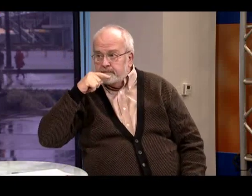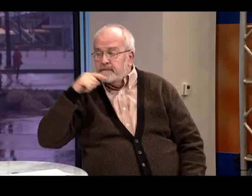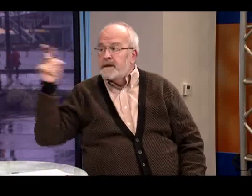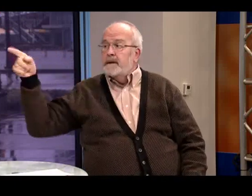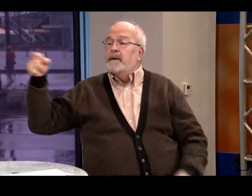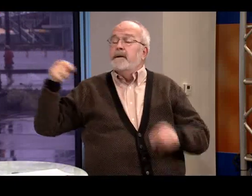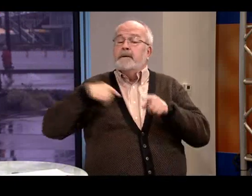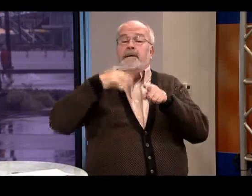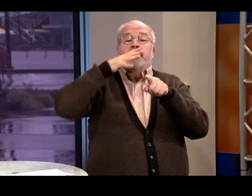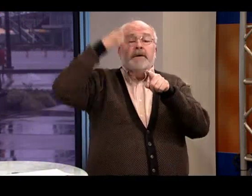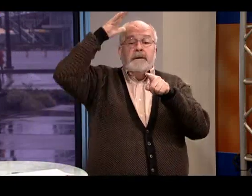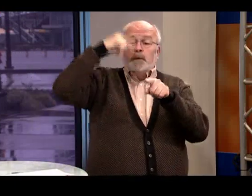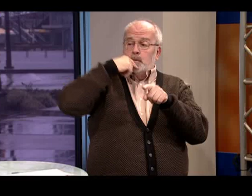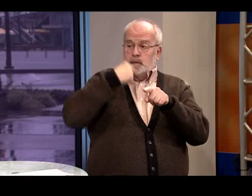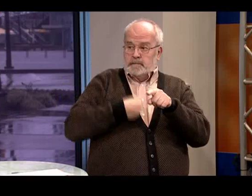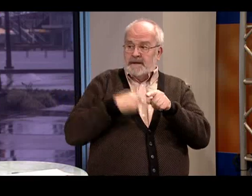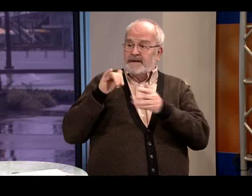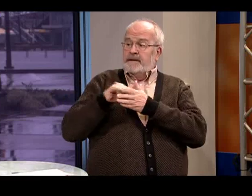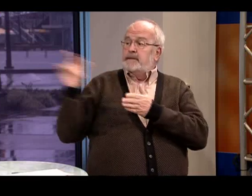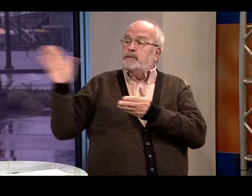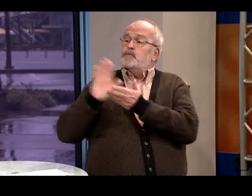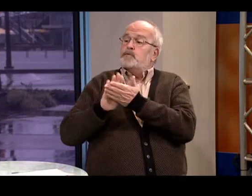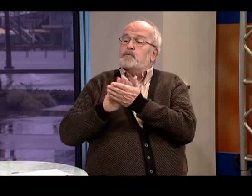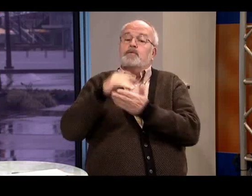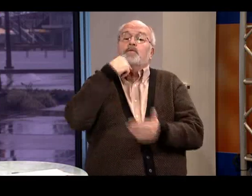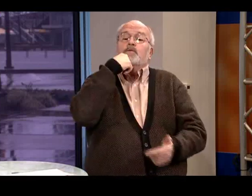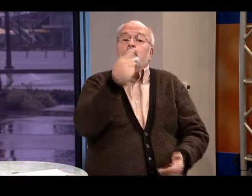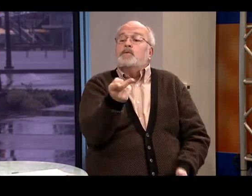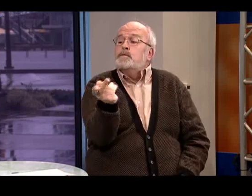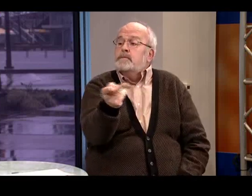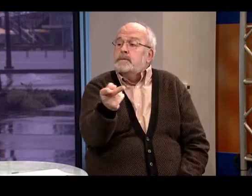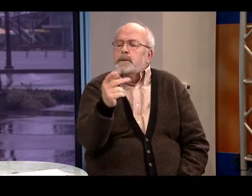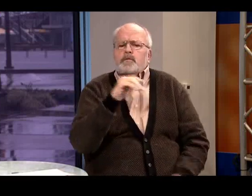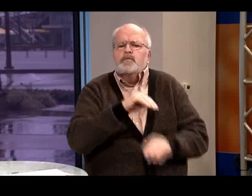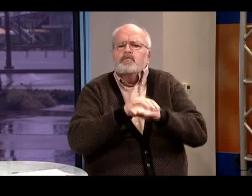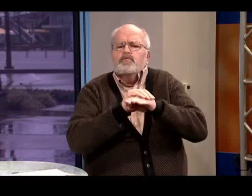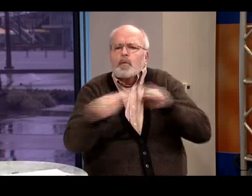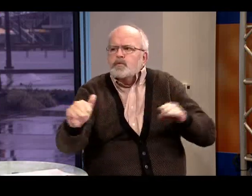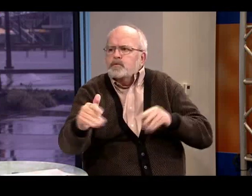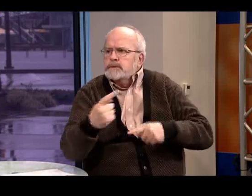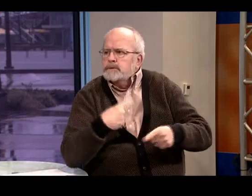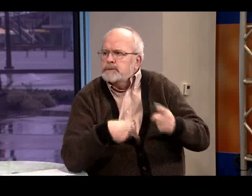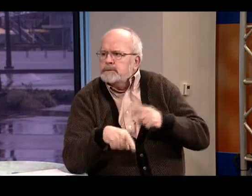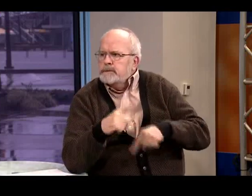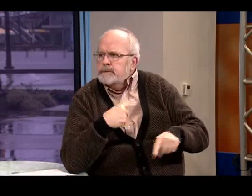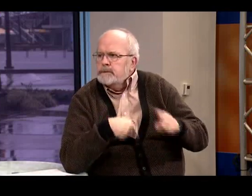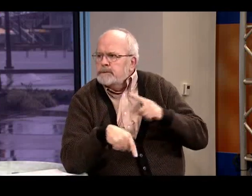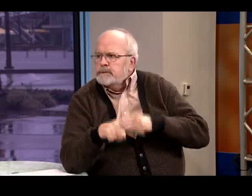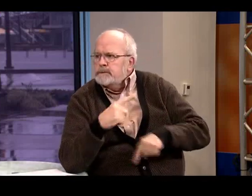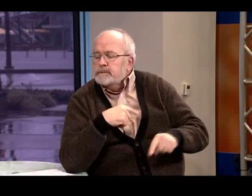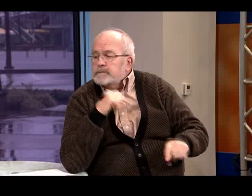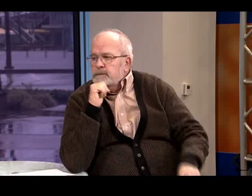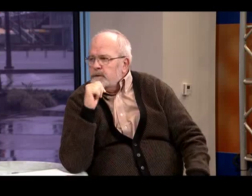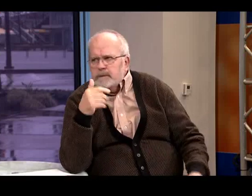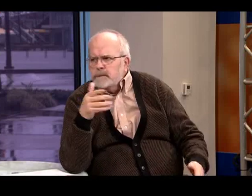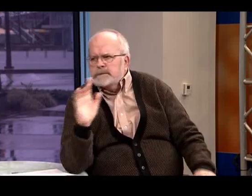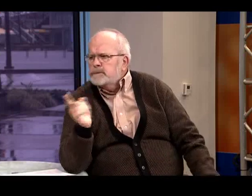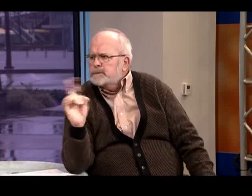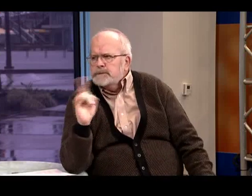parents use spoken language, and they had told me that I was going to school and I wasn't supposed to sign